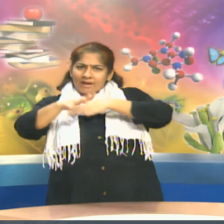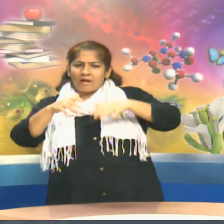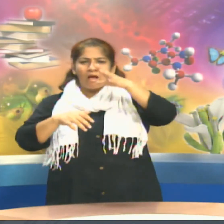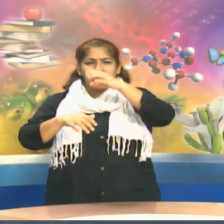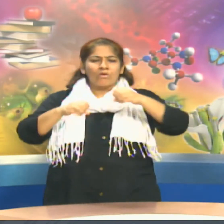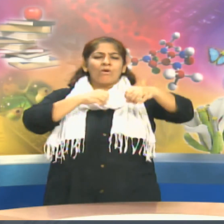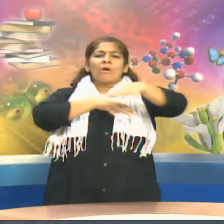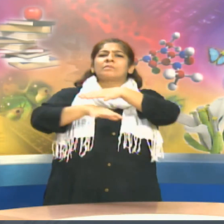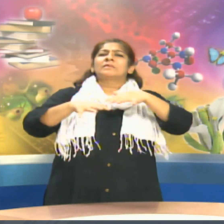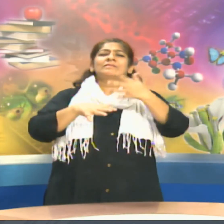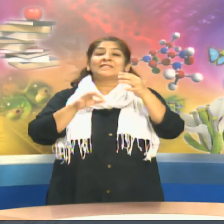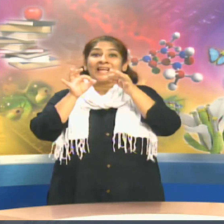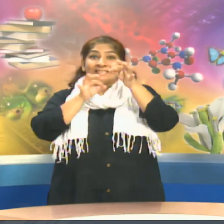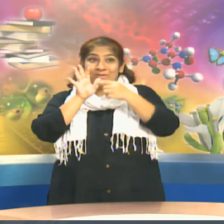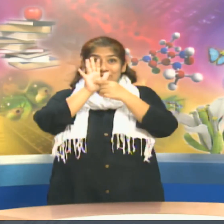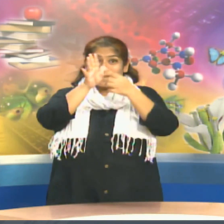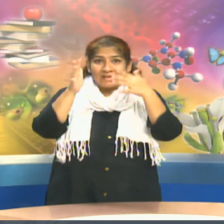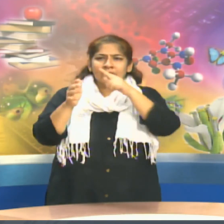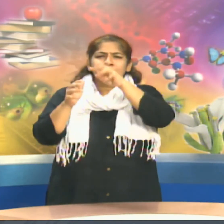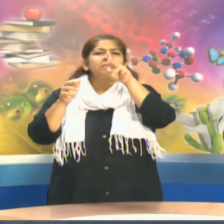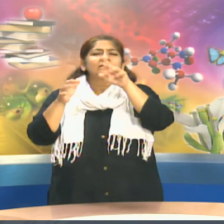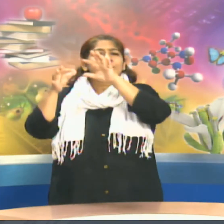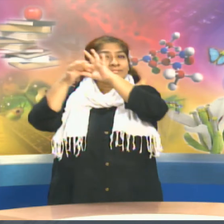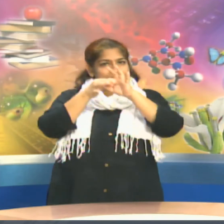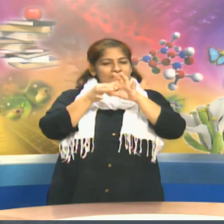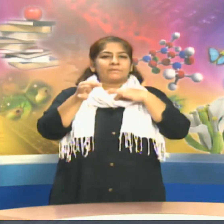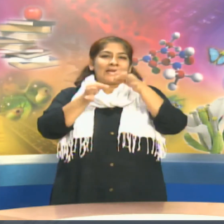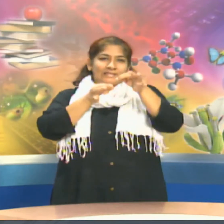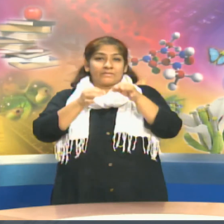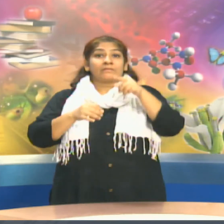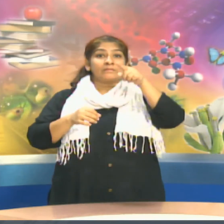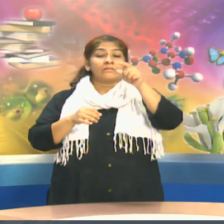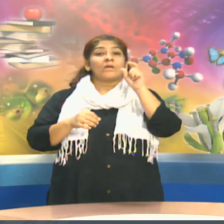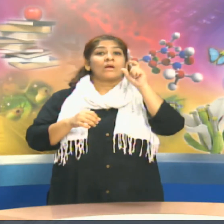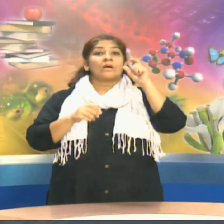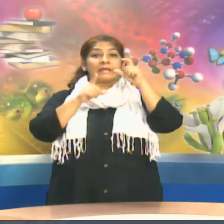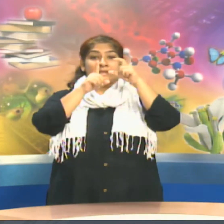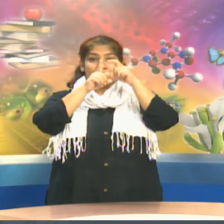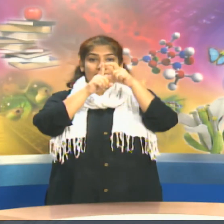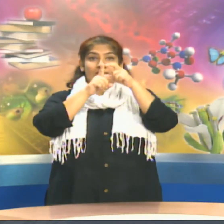from lesson 11, planning and organizing.